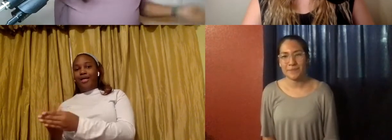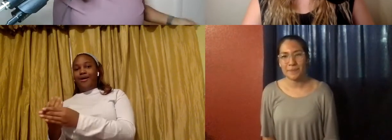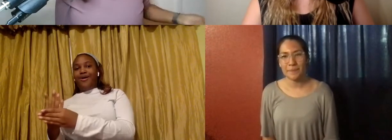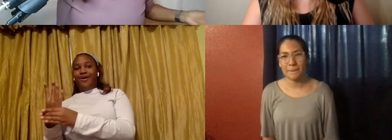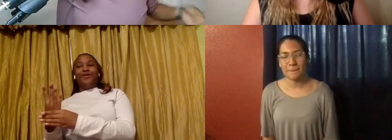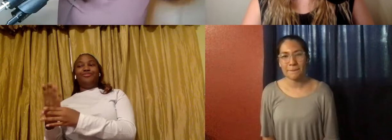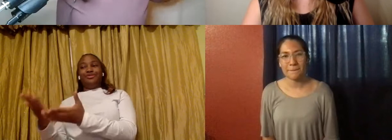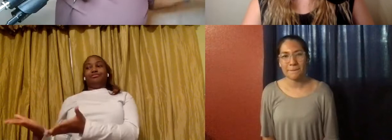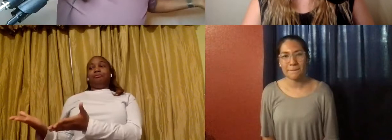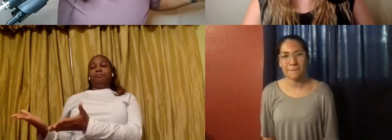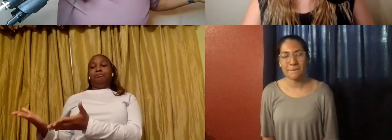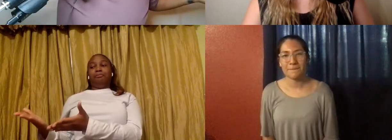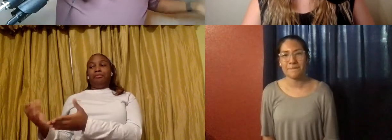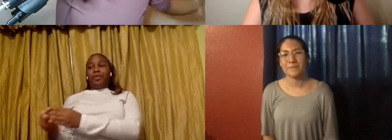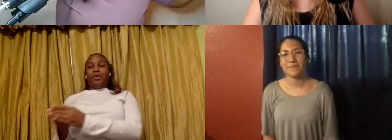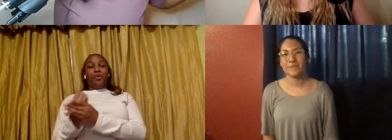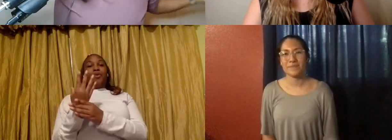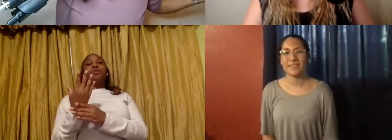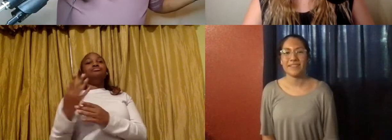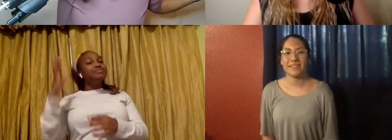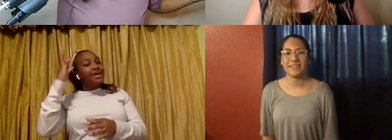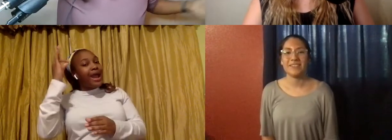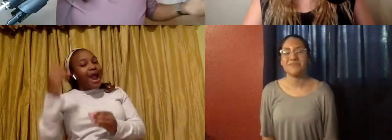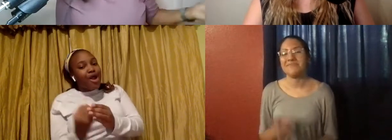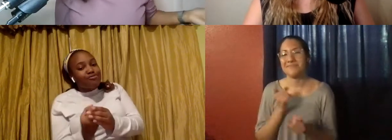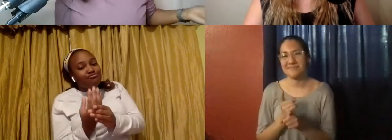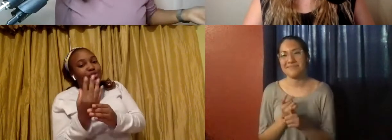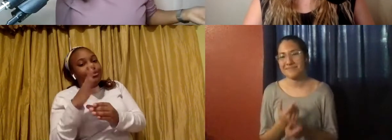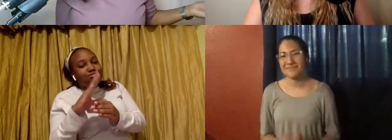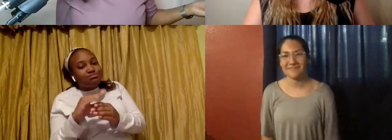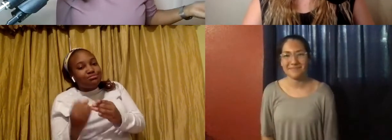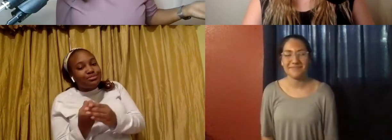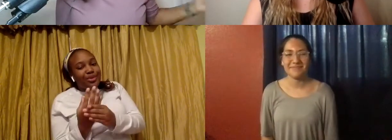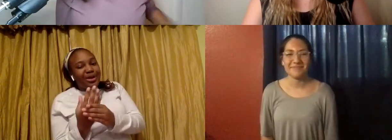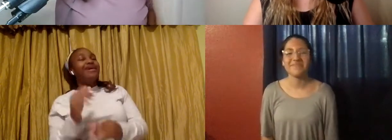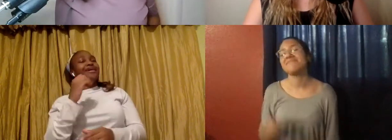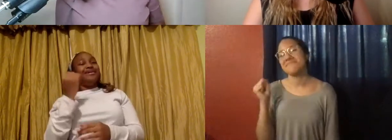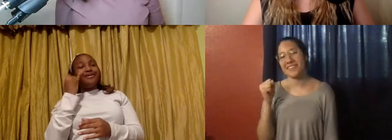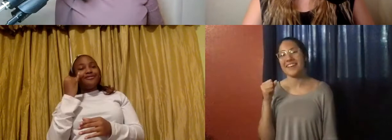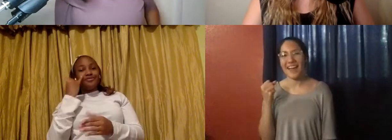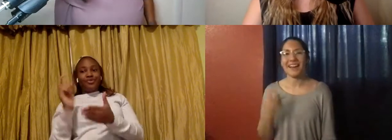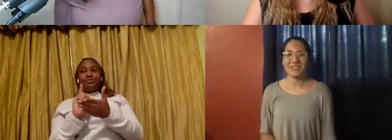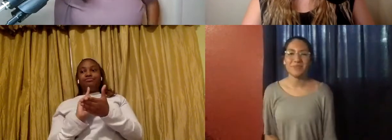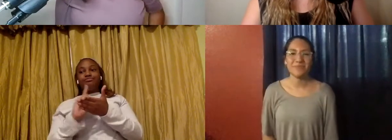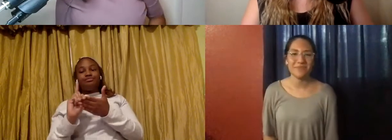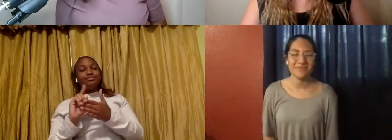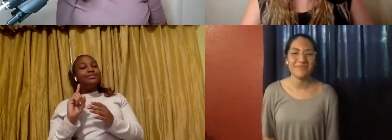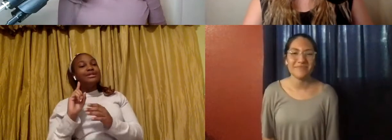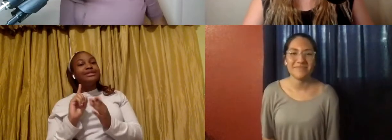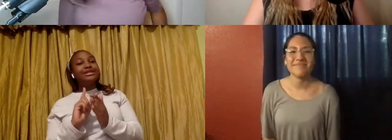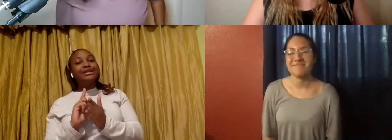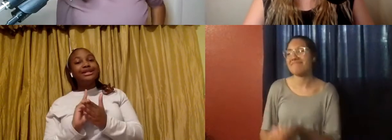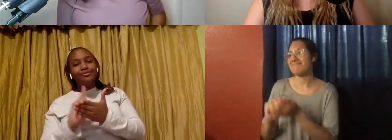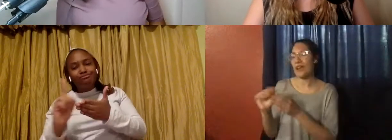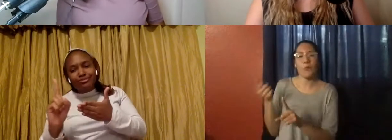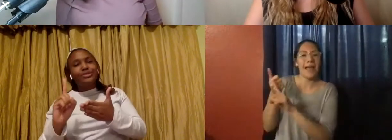it grows, you know, the hair comes back. Right. If I don't feed it for a few days, like, it'll figure it out, you know what I mean? Like, more self-sufficient than that.